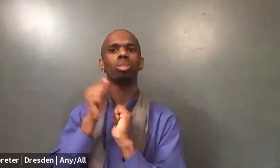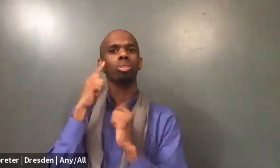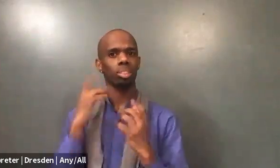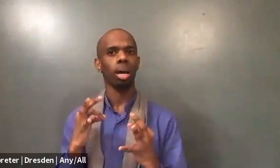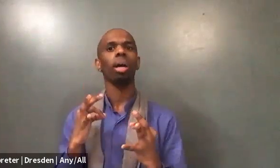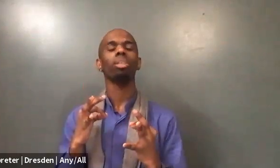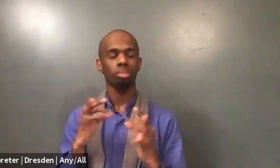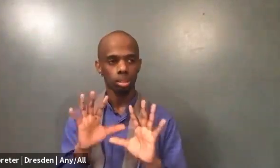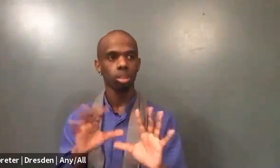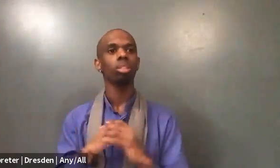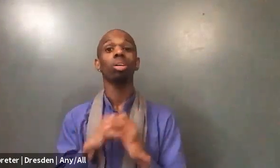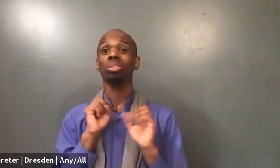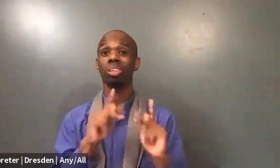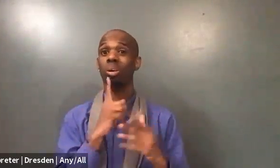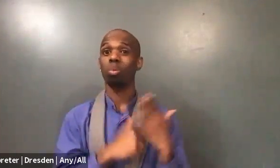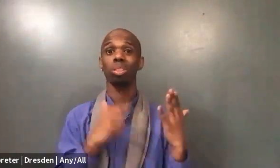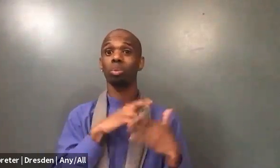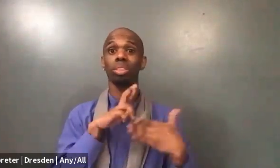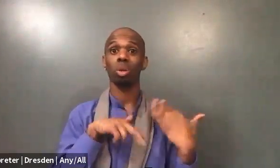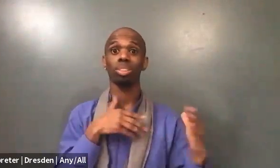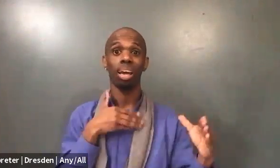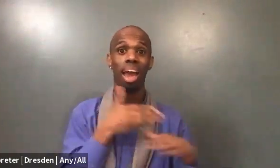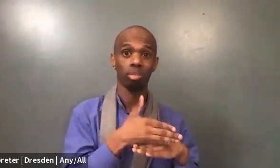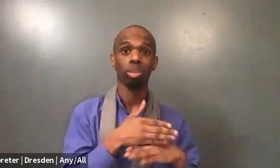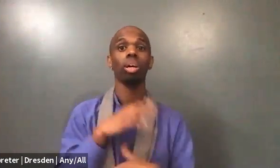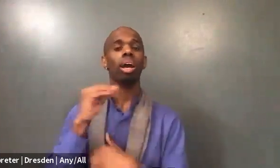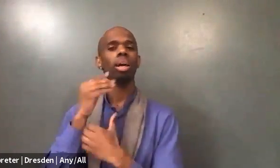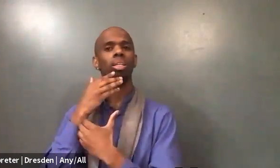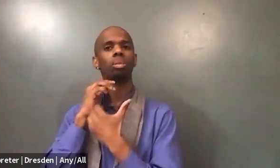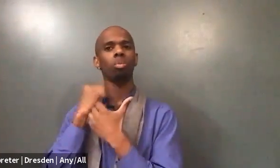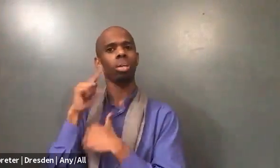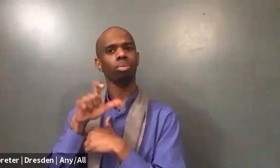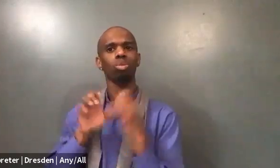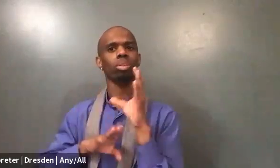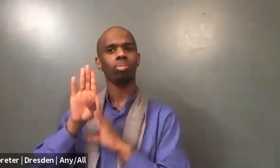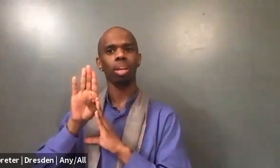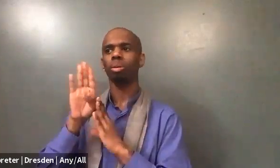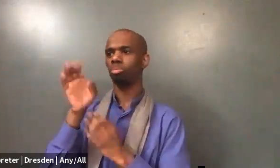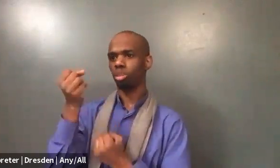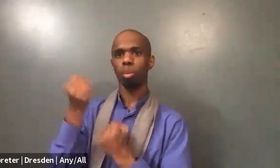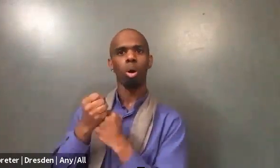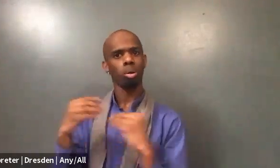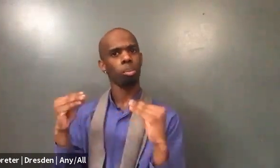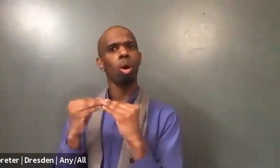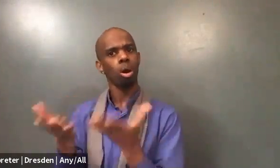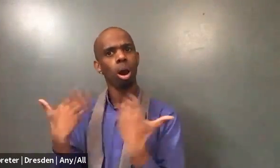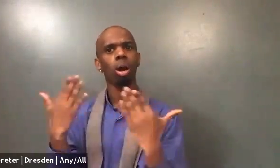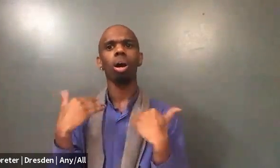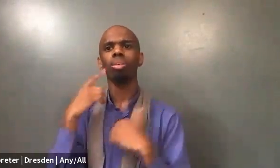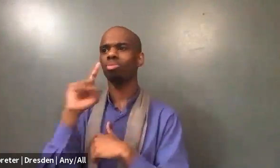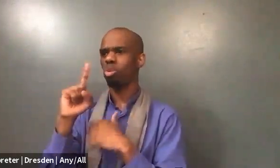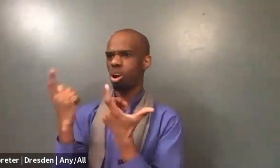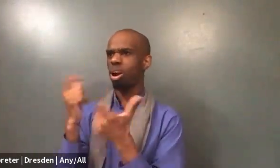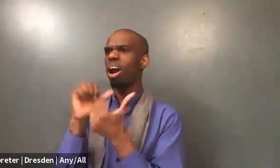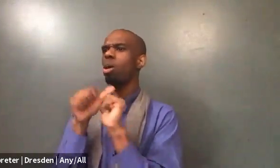more familiar, right? To have language, to have ideas, to have possibilities. Which is one of the